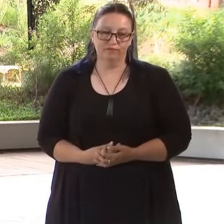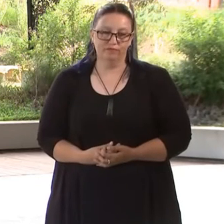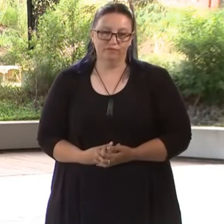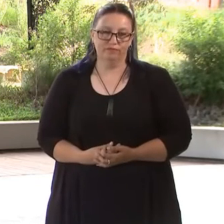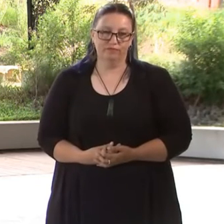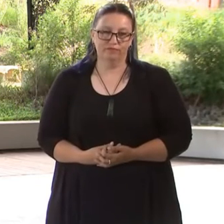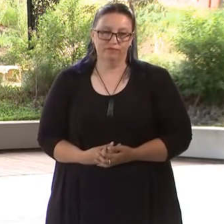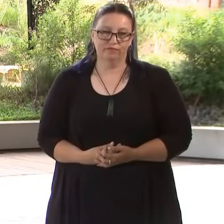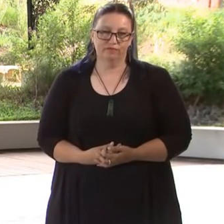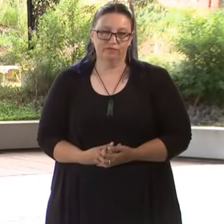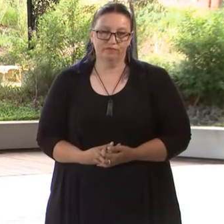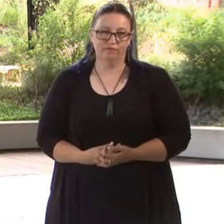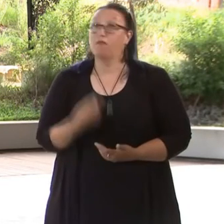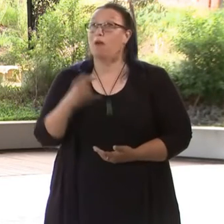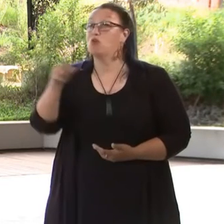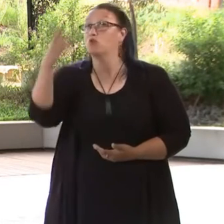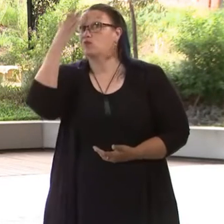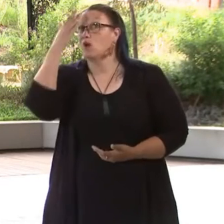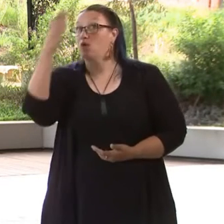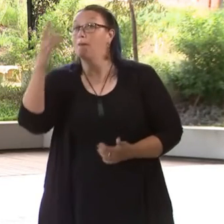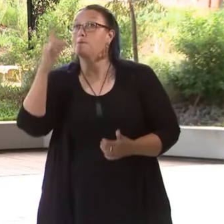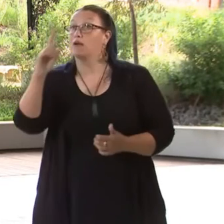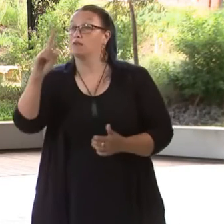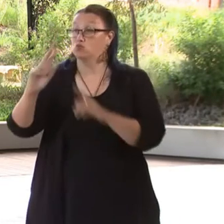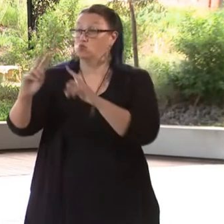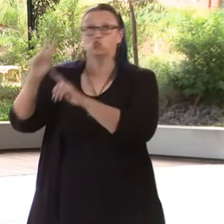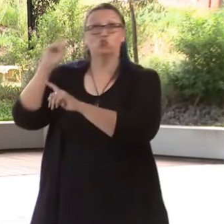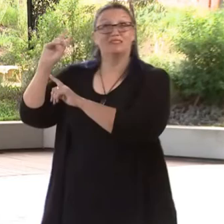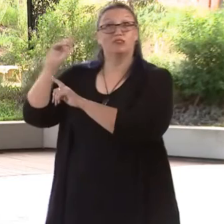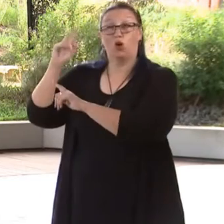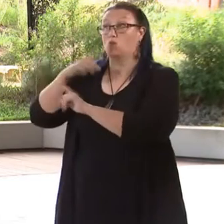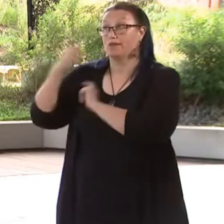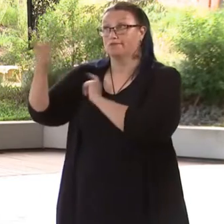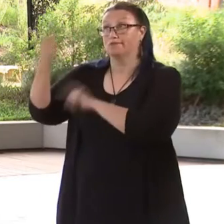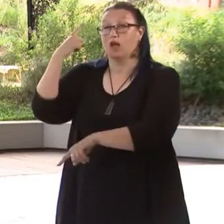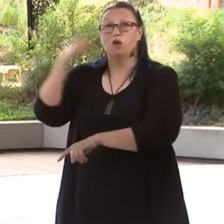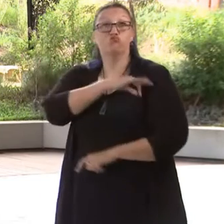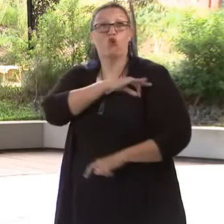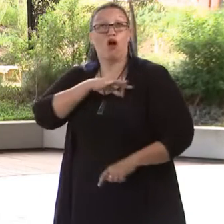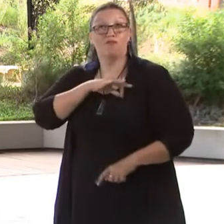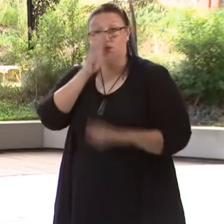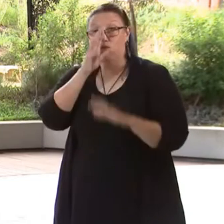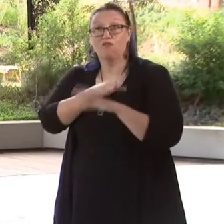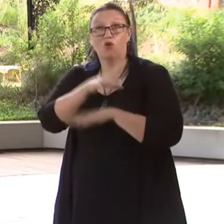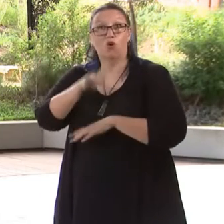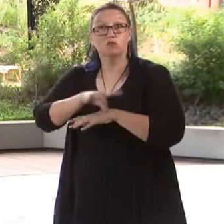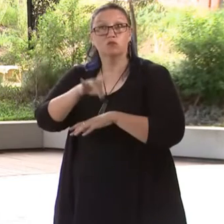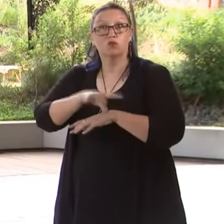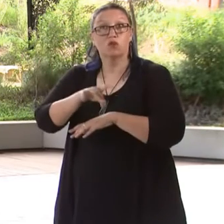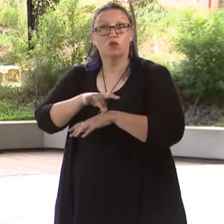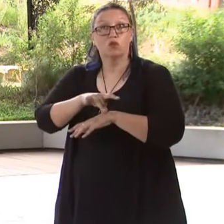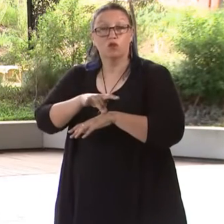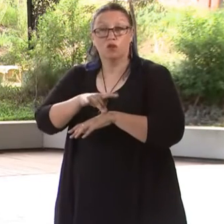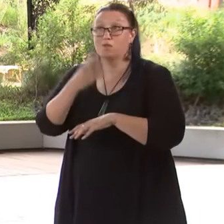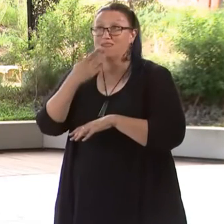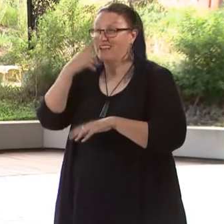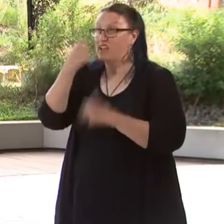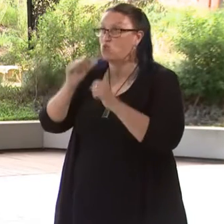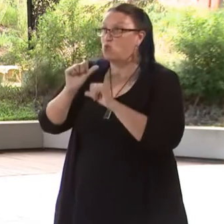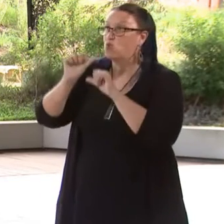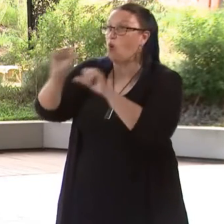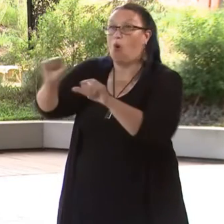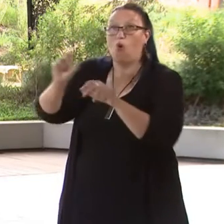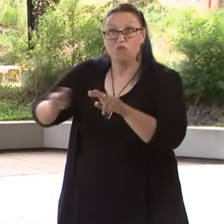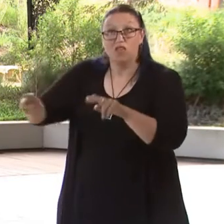with our private hospital colleagues. 2 weeks ago, we engaged with private hospitals here in New South Wales. We